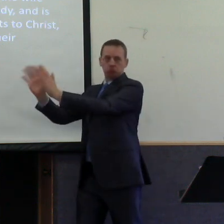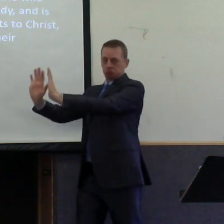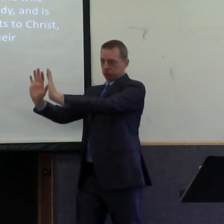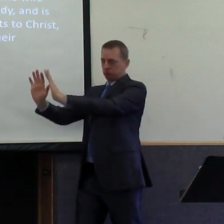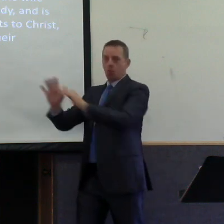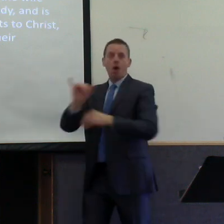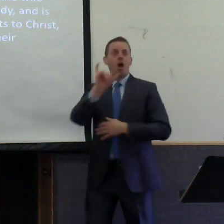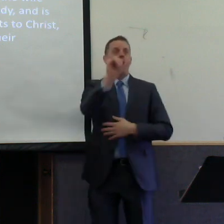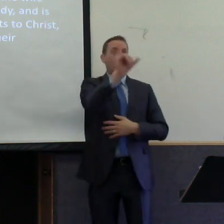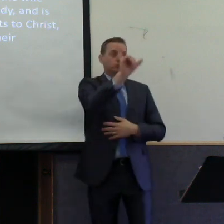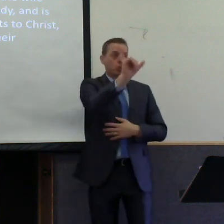So I have a